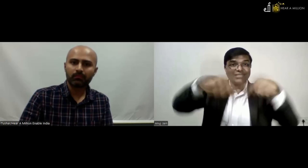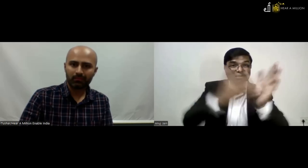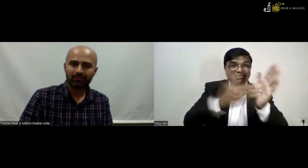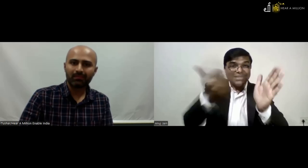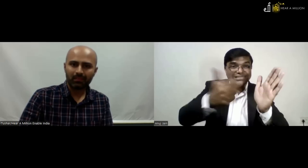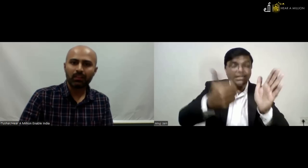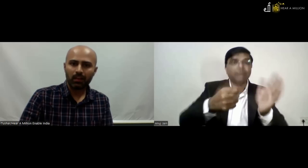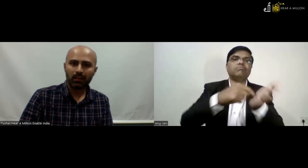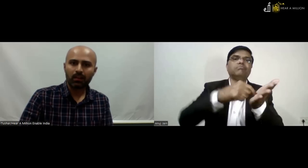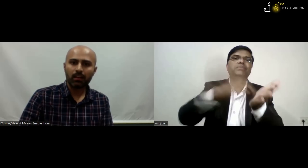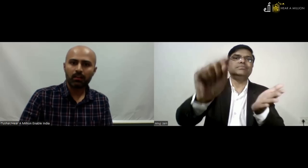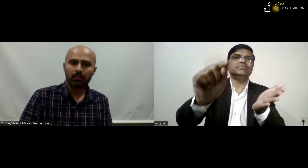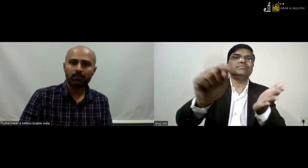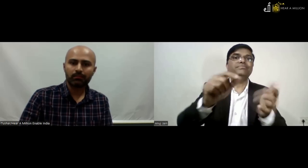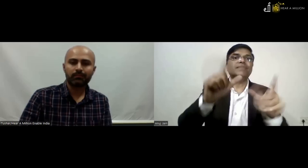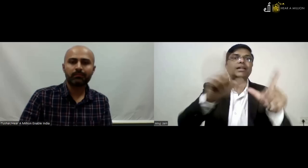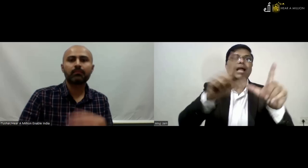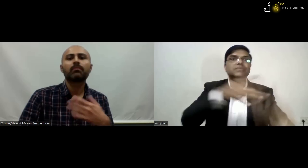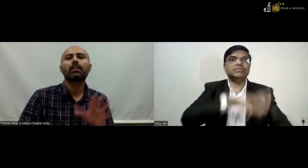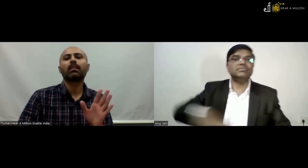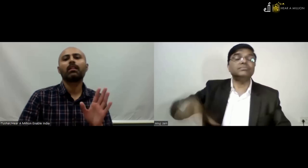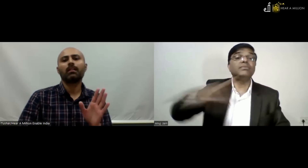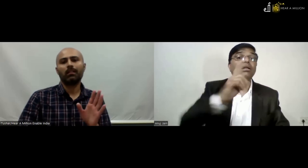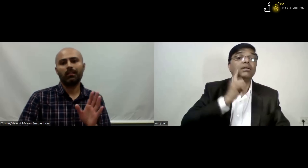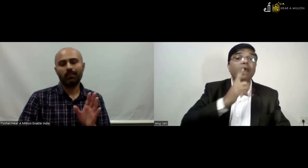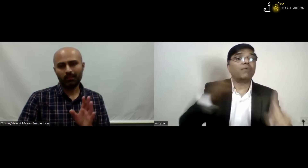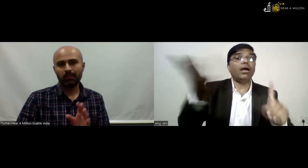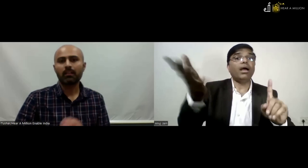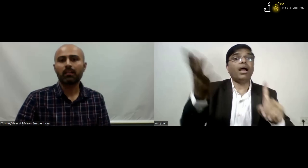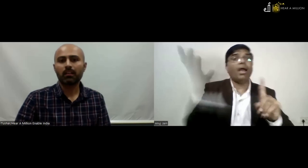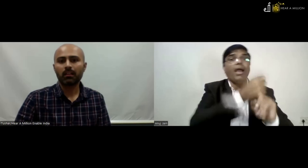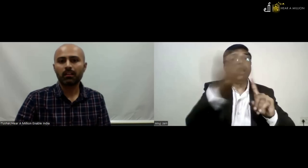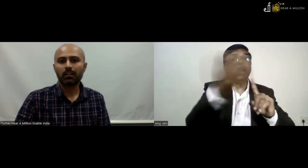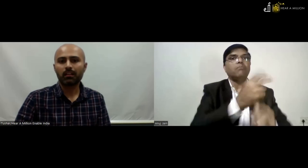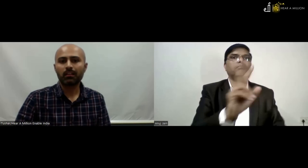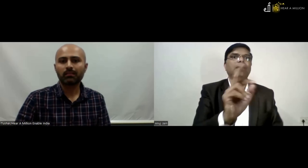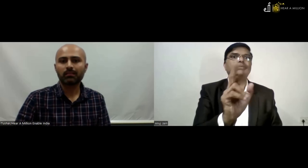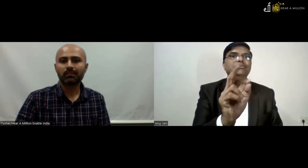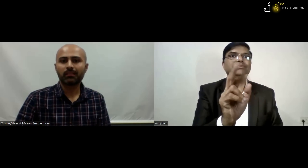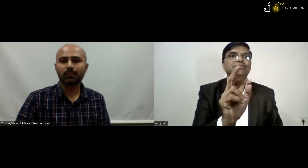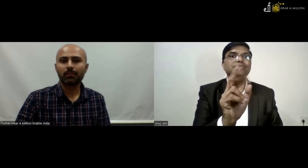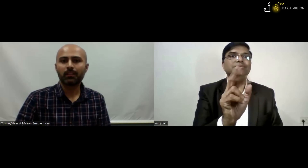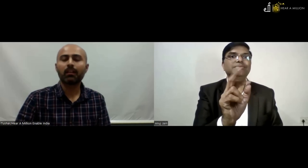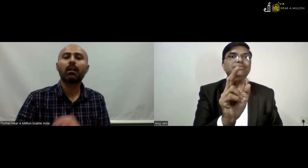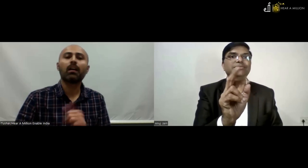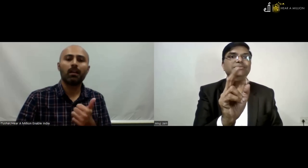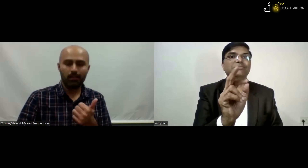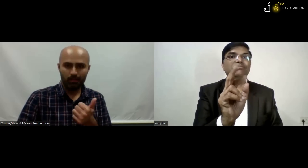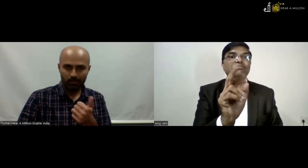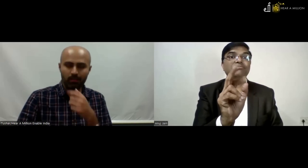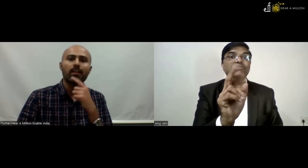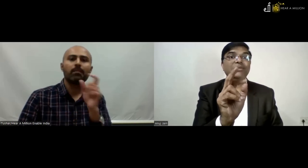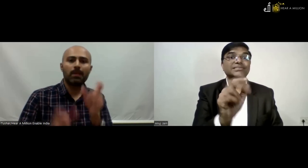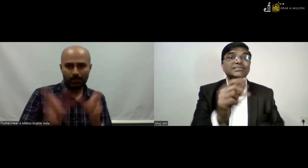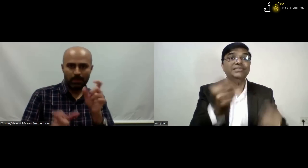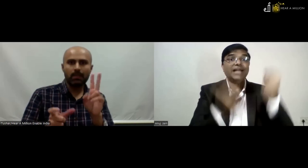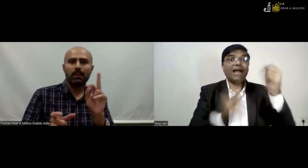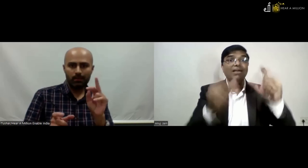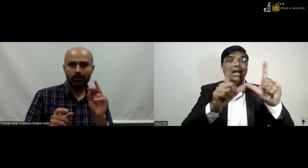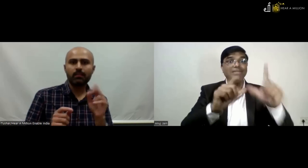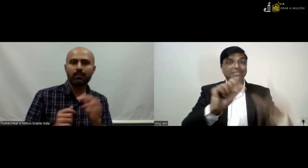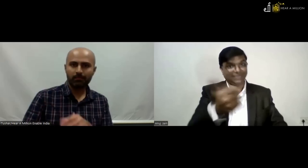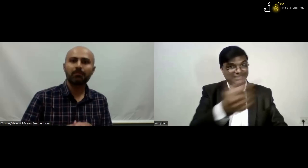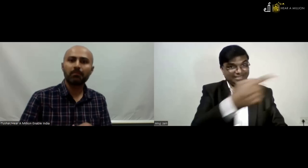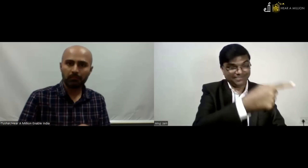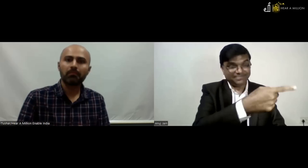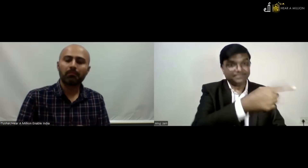from the Himachal Pradesh government, Ministry of Transport, the state ministry. So there were 20 deaf